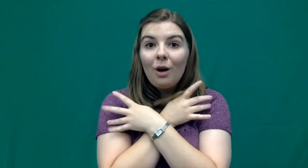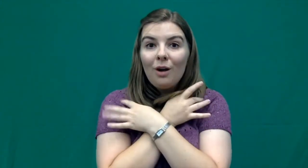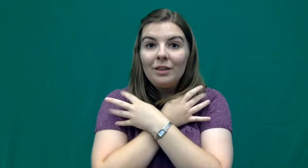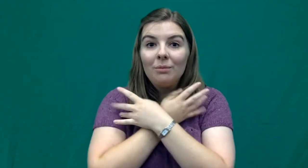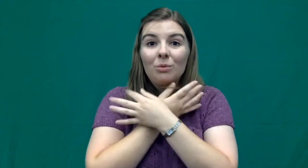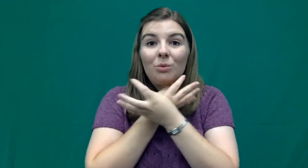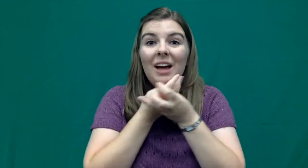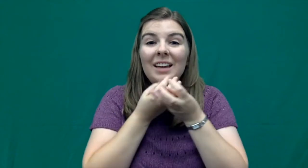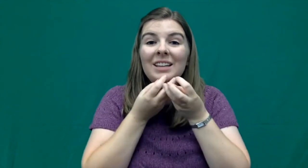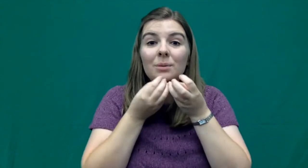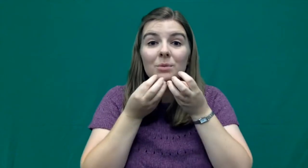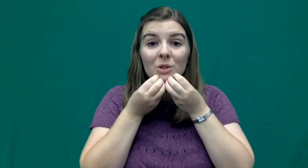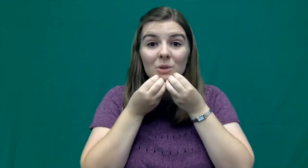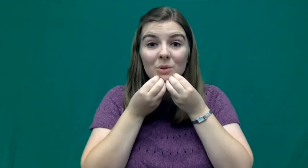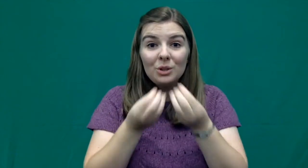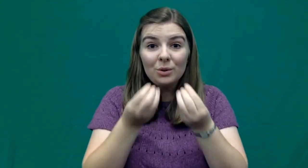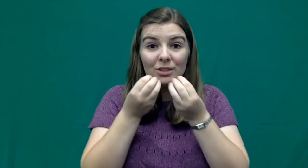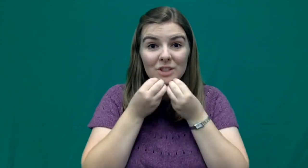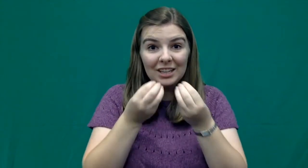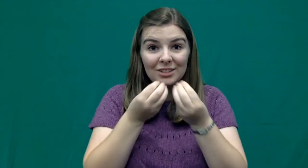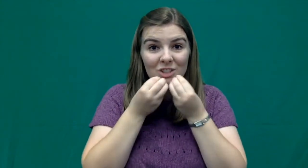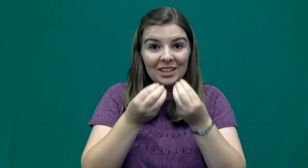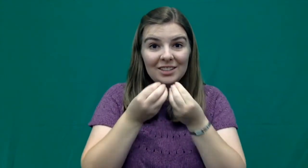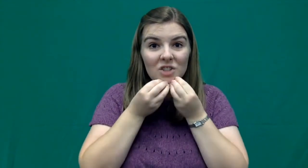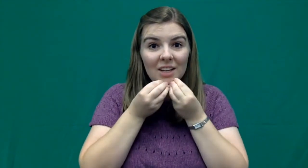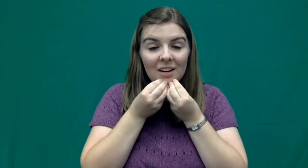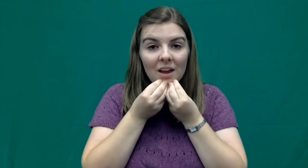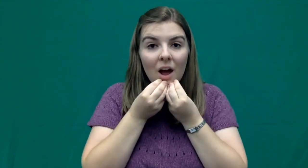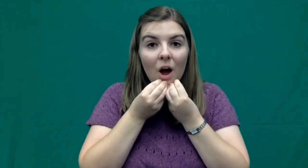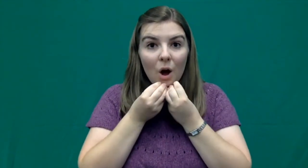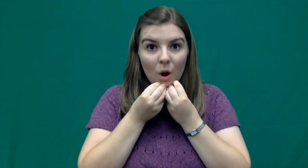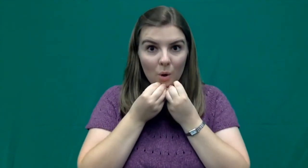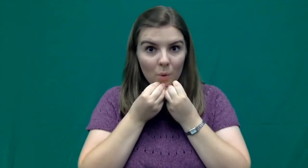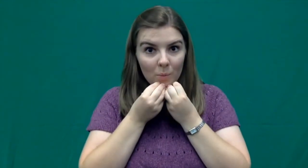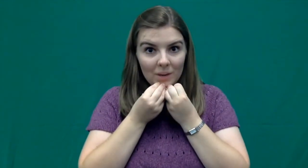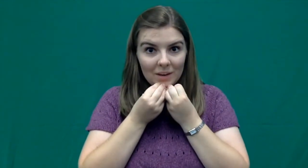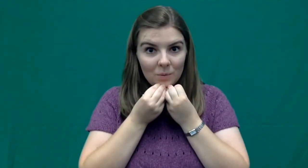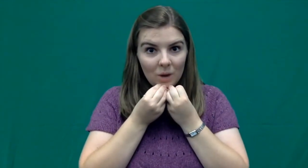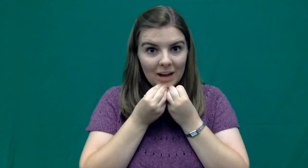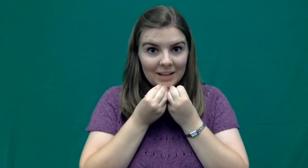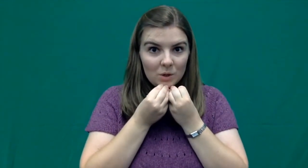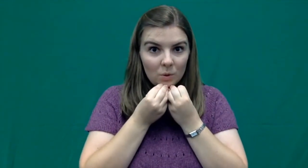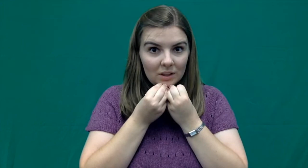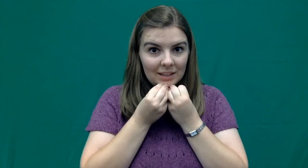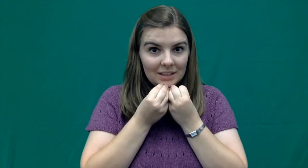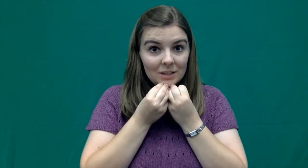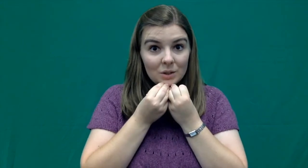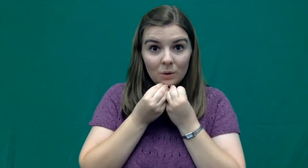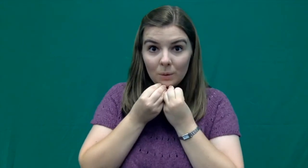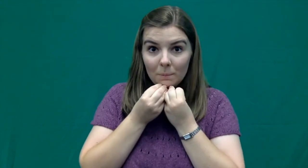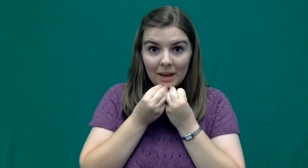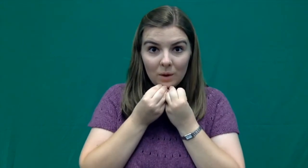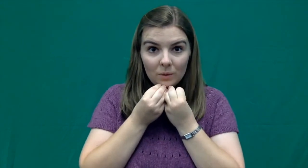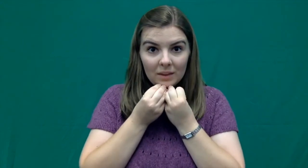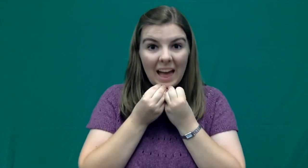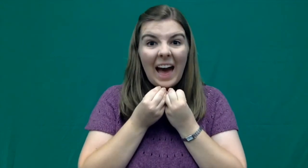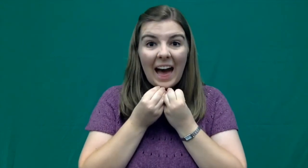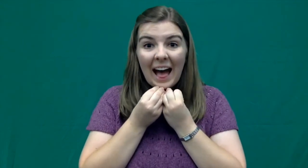them. Right up to your chin, chin, chin. Open wide your little mouth.